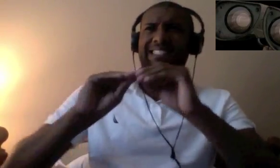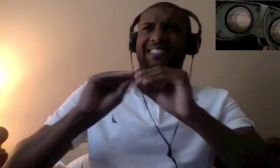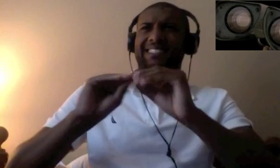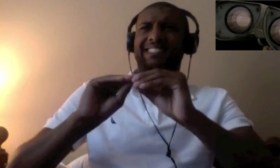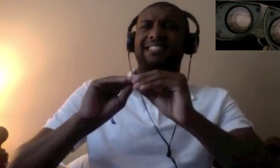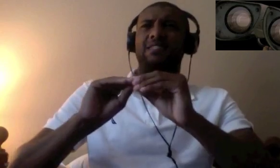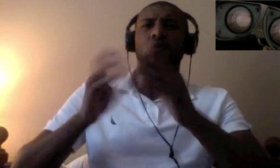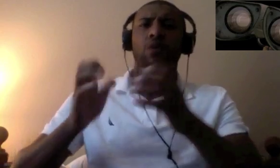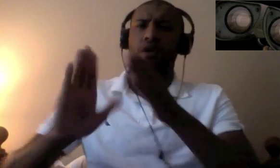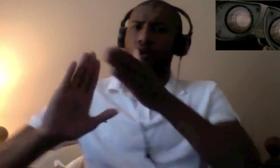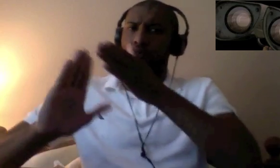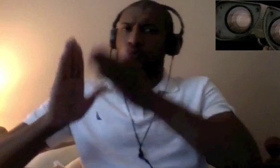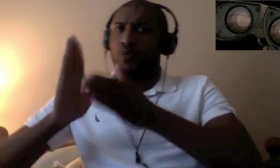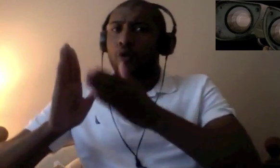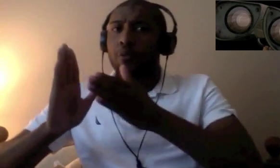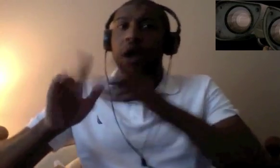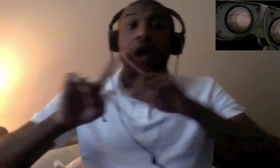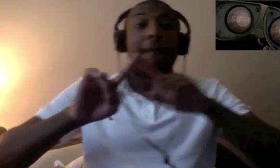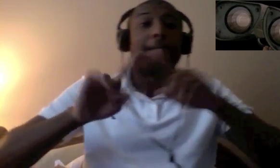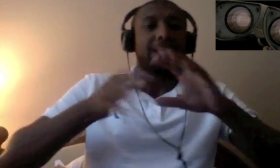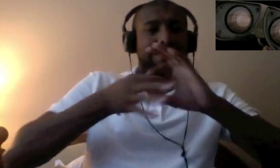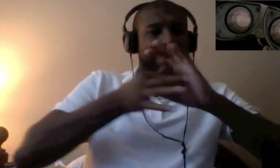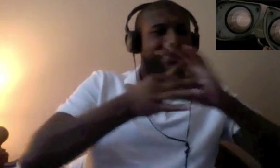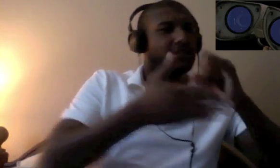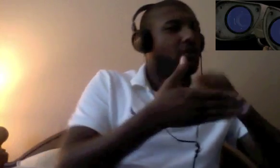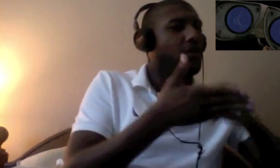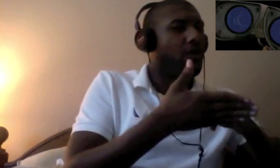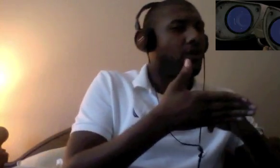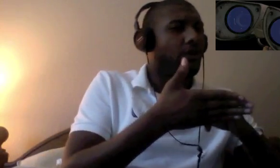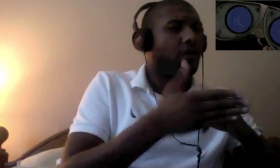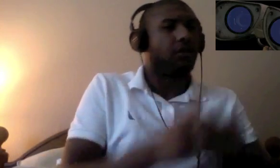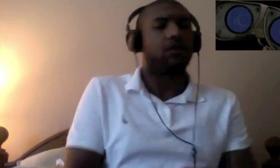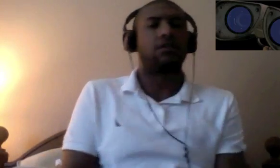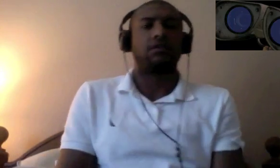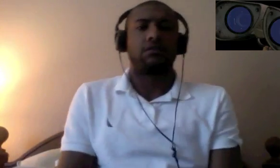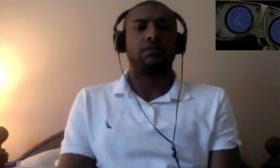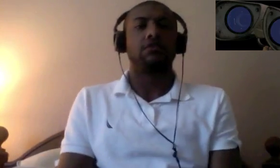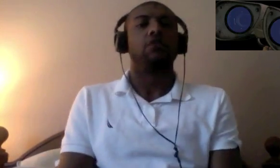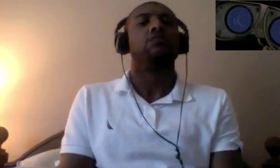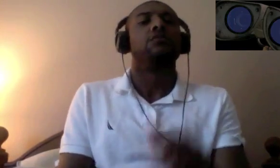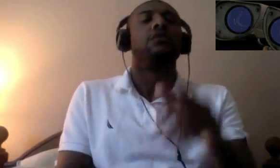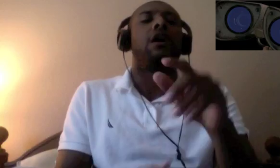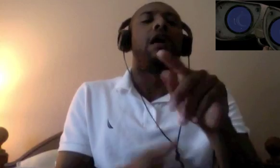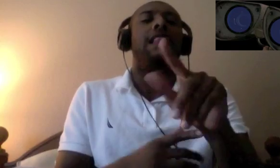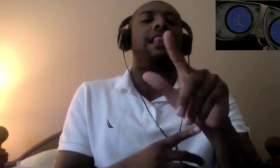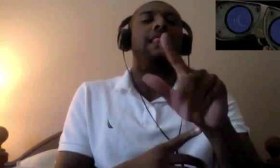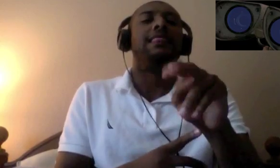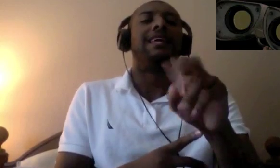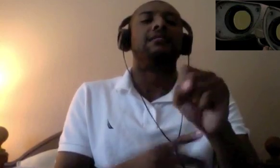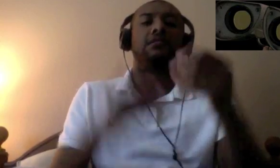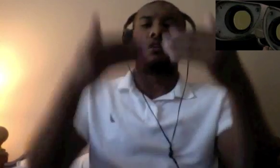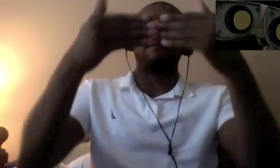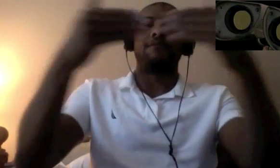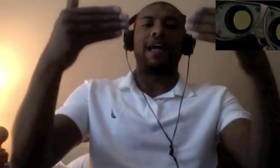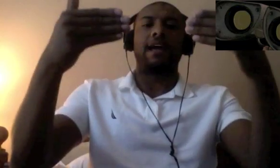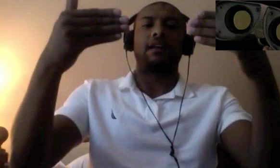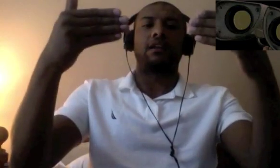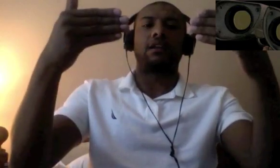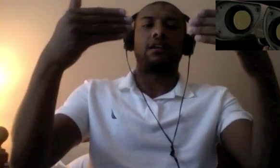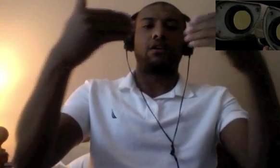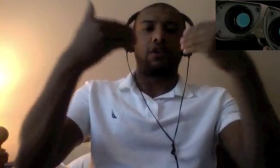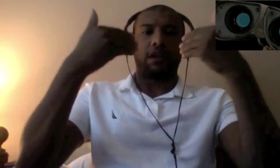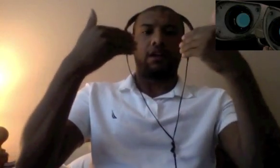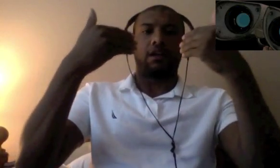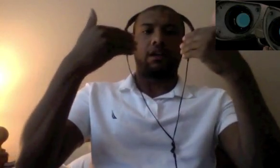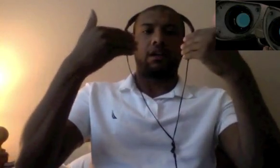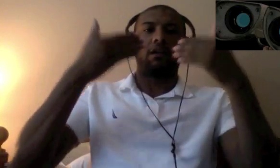true robot materials but solve this reflection problem. So we started with the lenses. Here's the flat front lens, we have a concave lens,